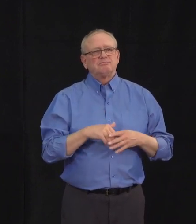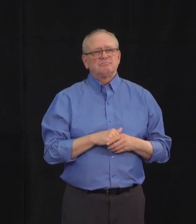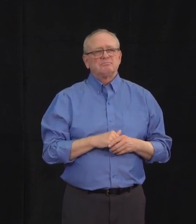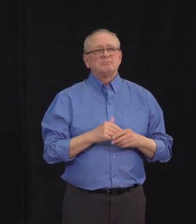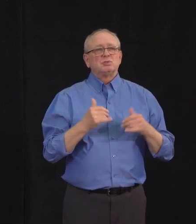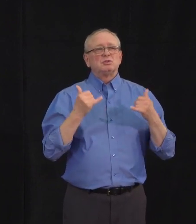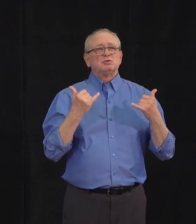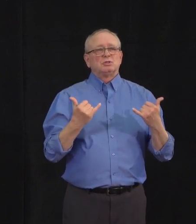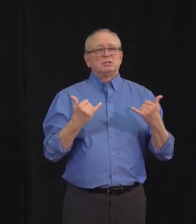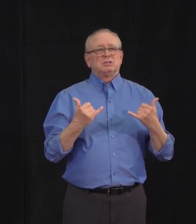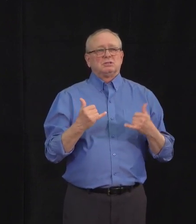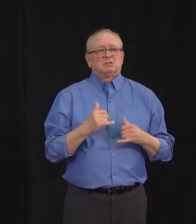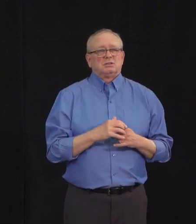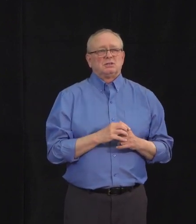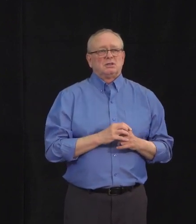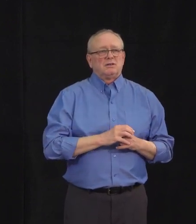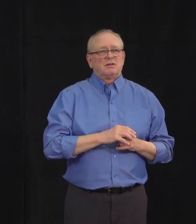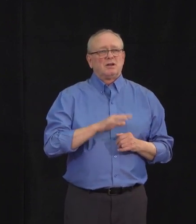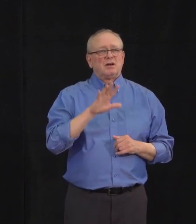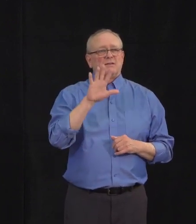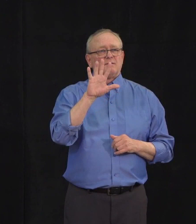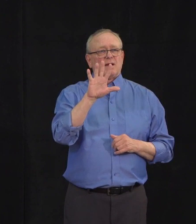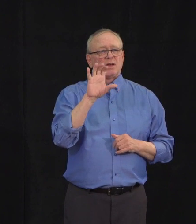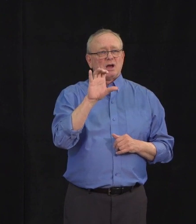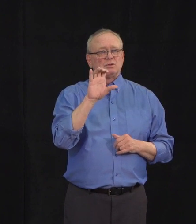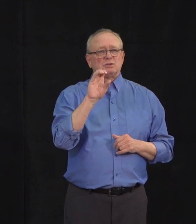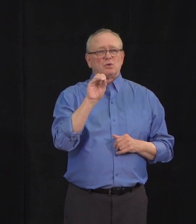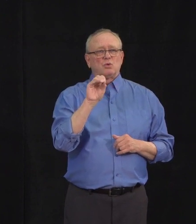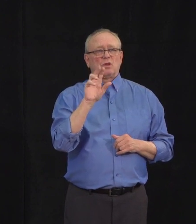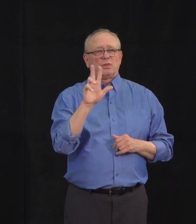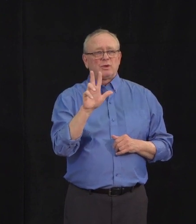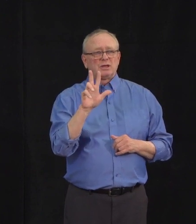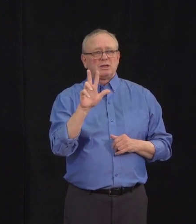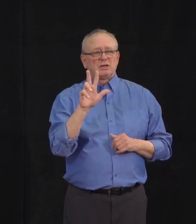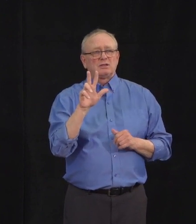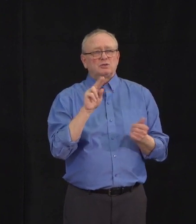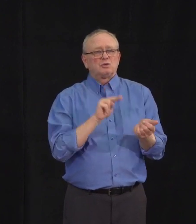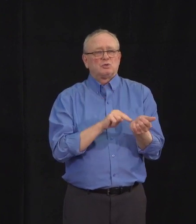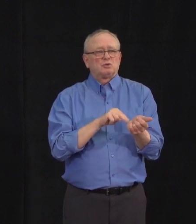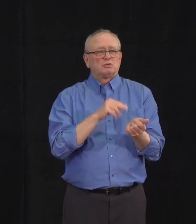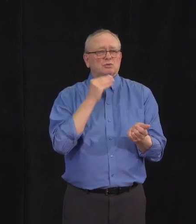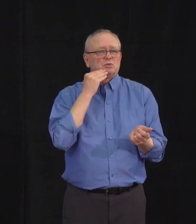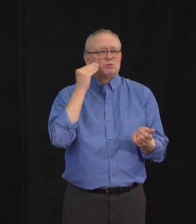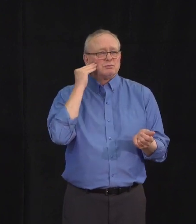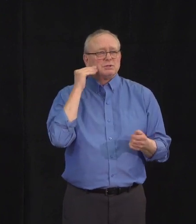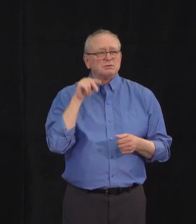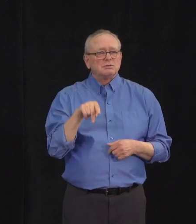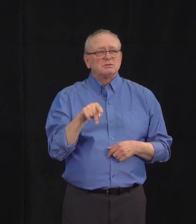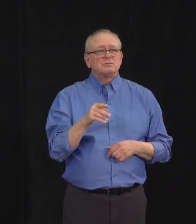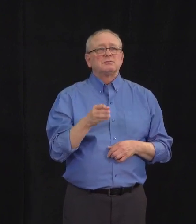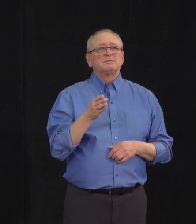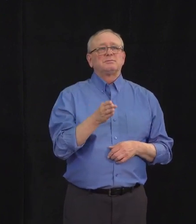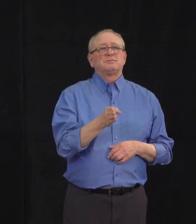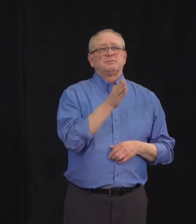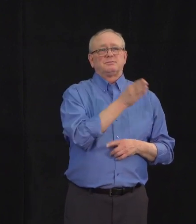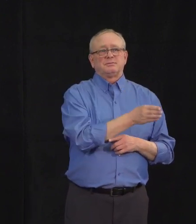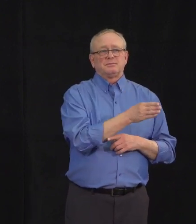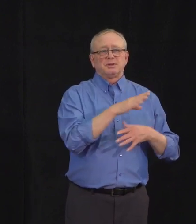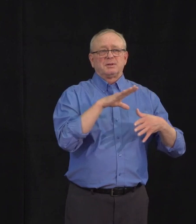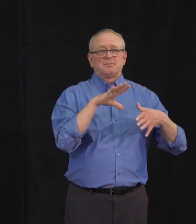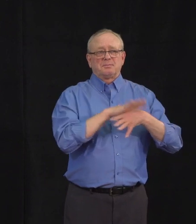of today, there have been 821 cases confirmed among workers at the Cargill meatpacking plant. There have also